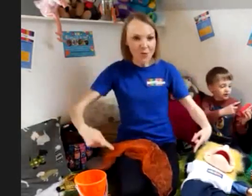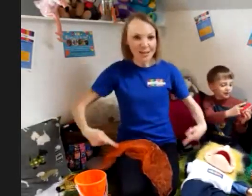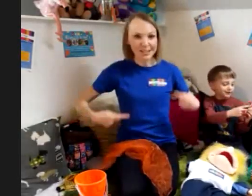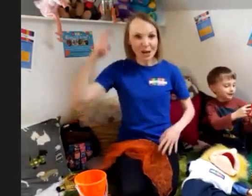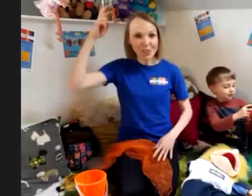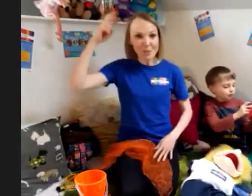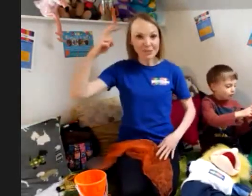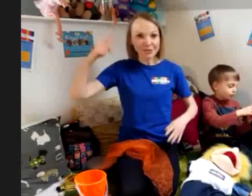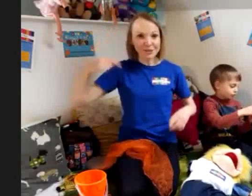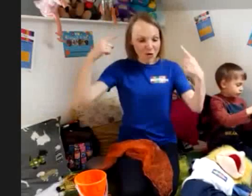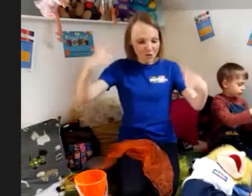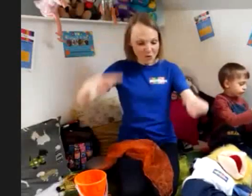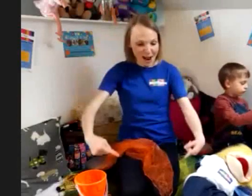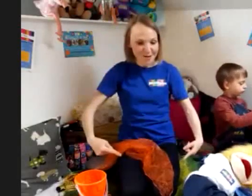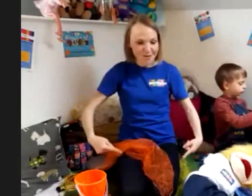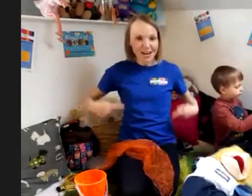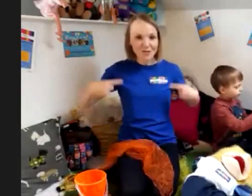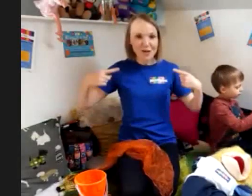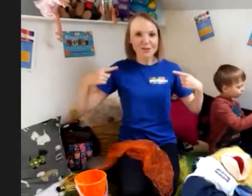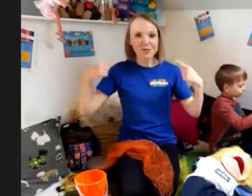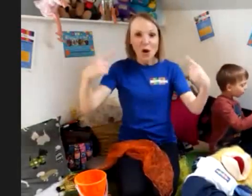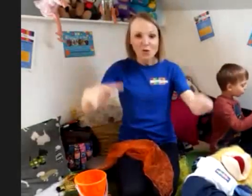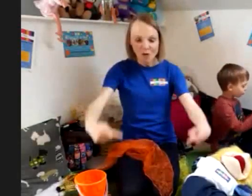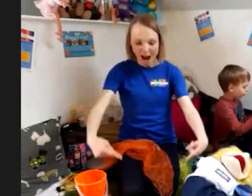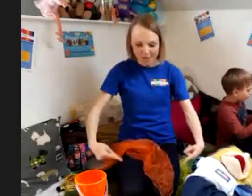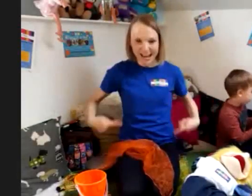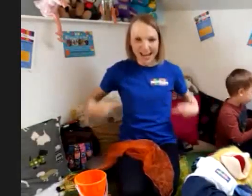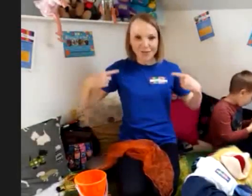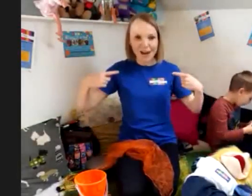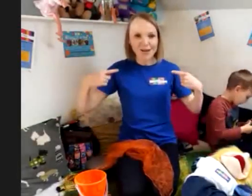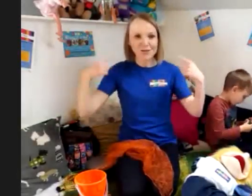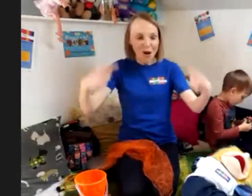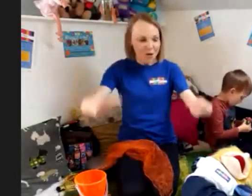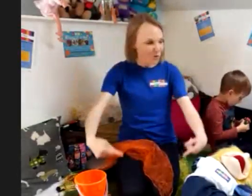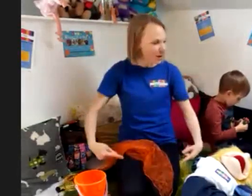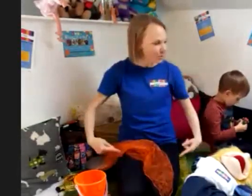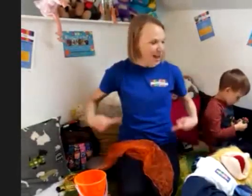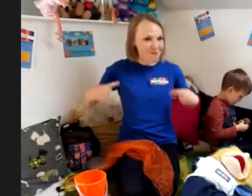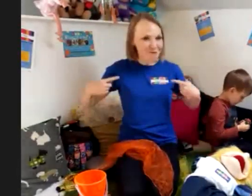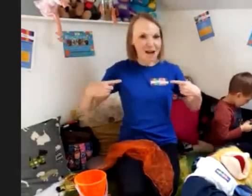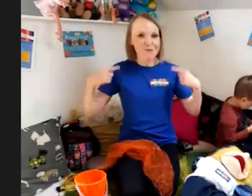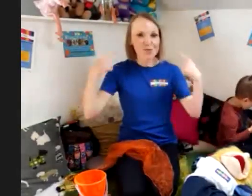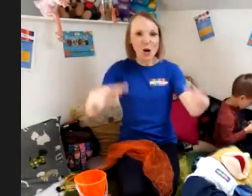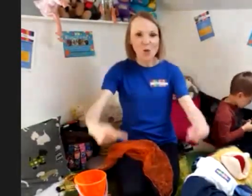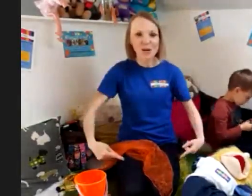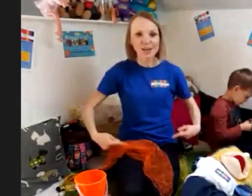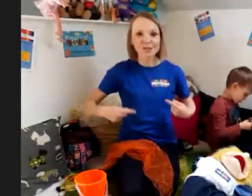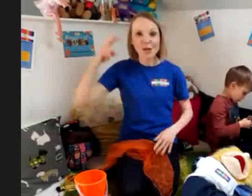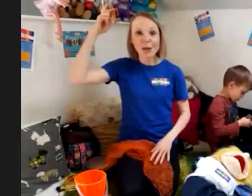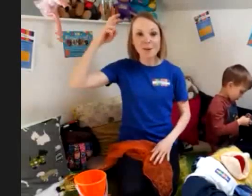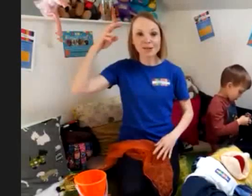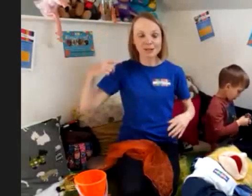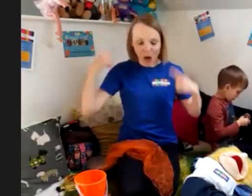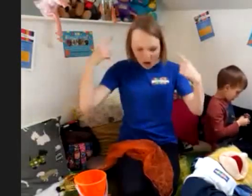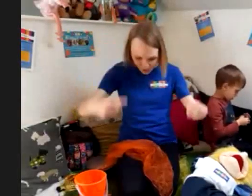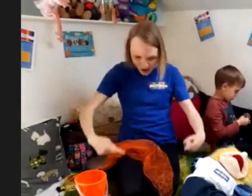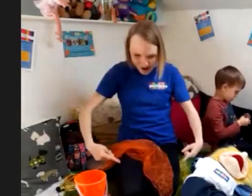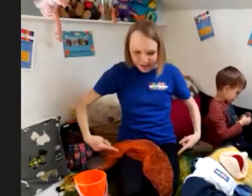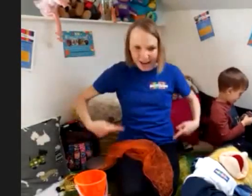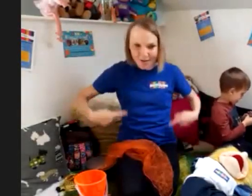Wheels on the bus go round and round, round and round, round and round. The wheels on the bus go round and